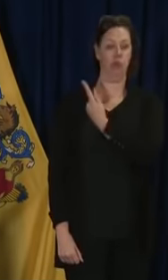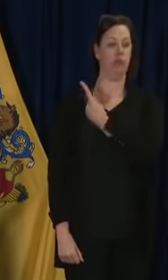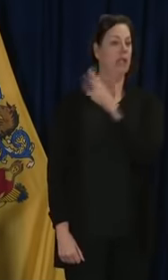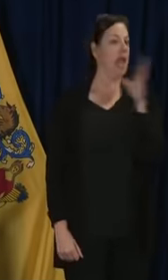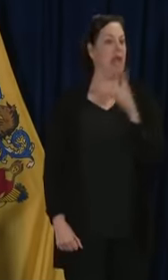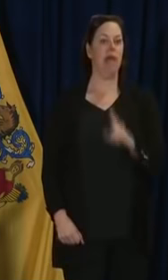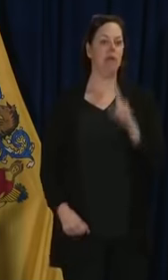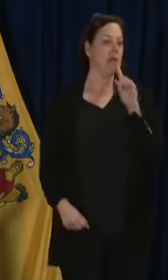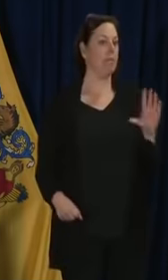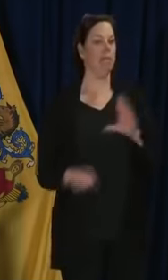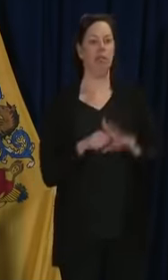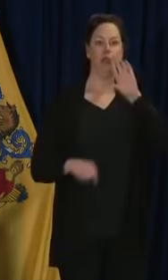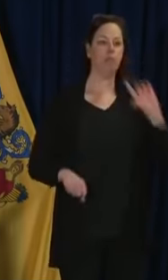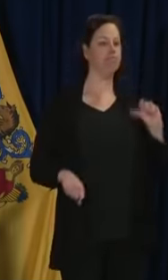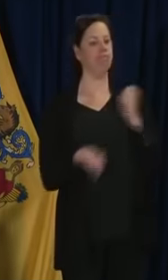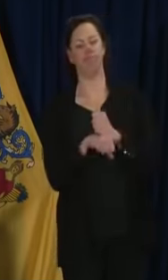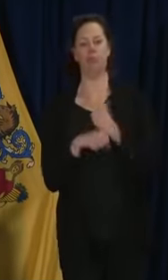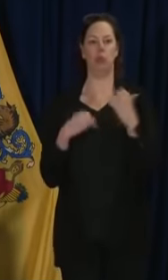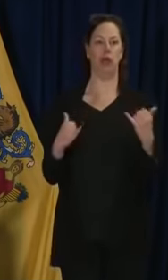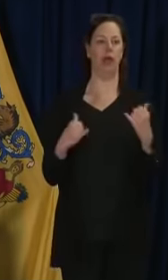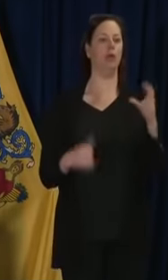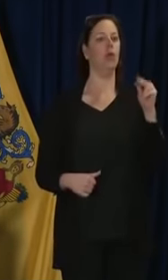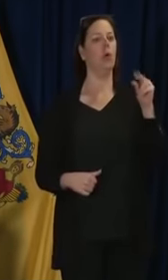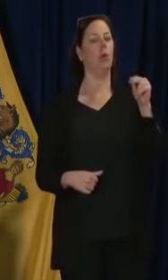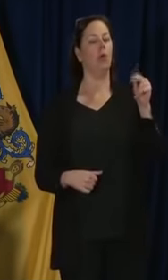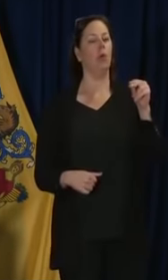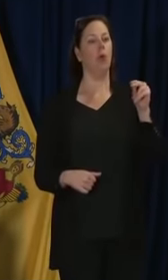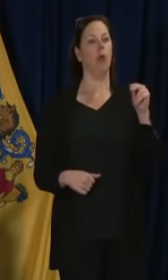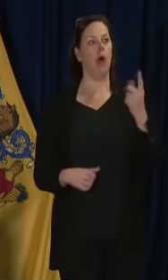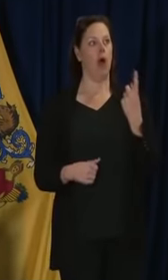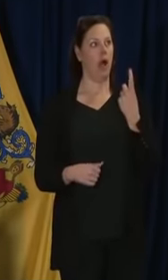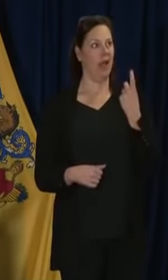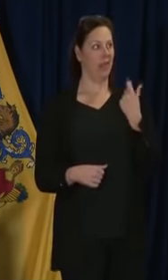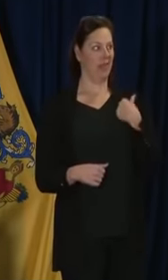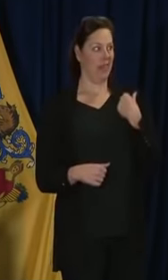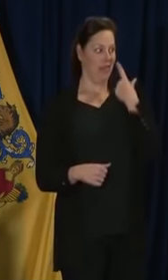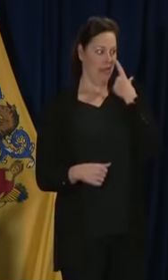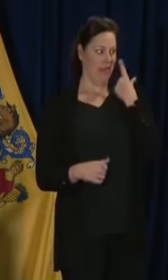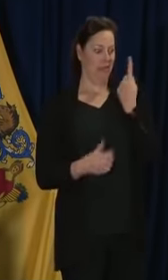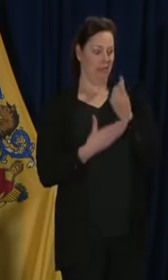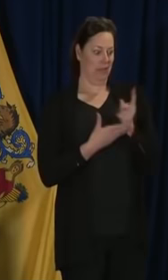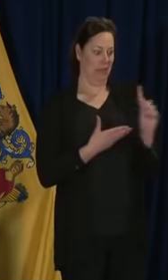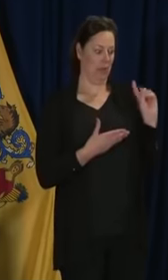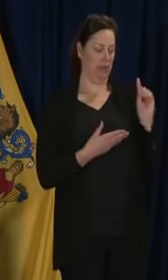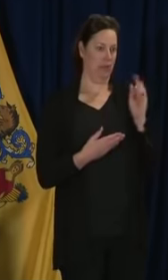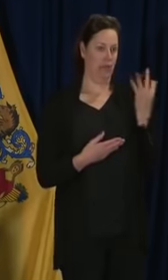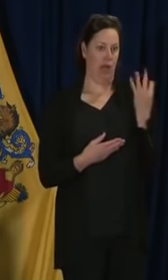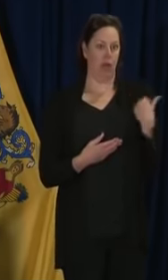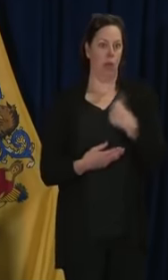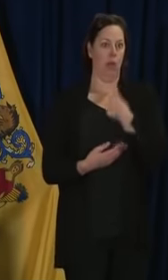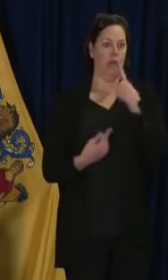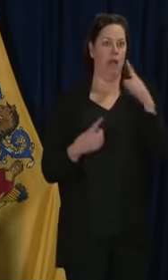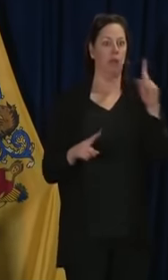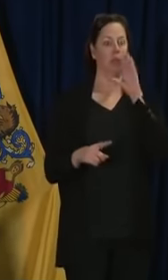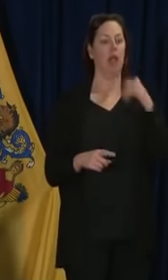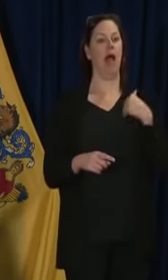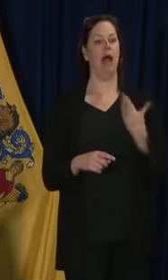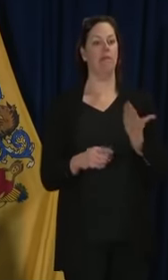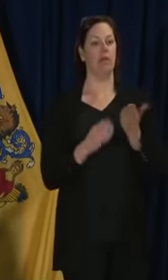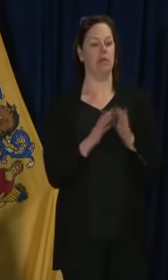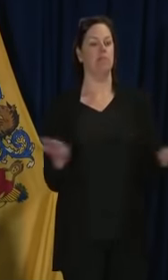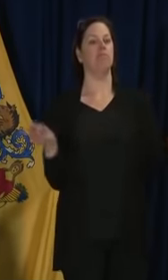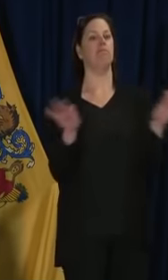anything up and running today. We said, I think I said as of last Friday, by this coming Friday, we would have a meaningful uptick